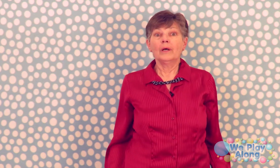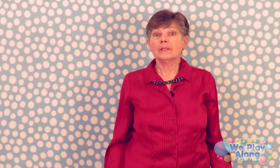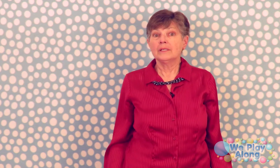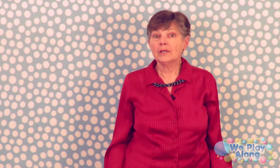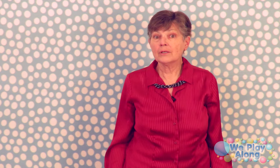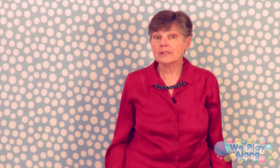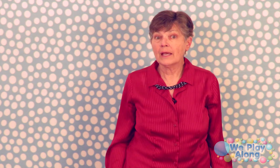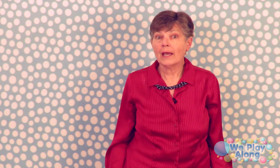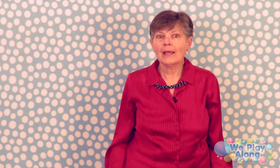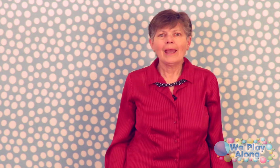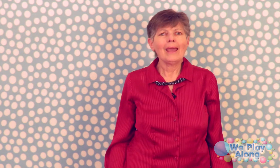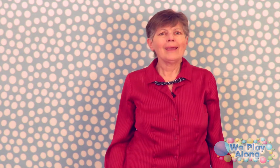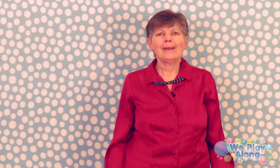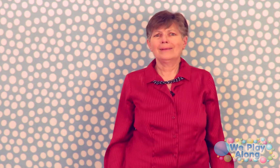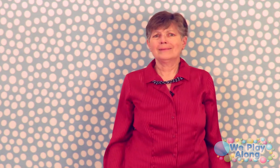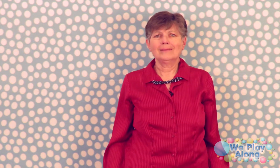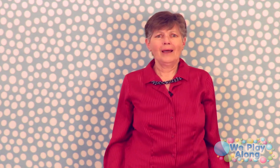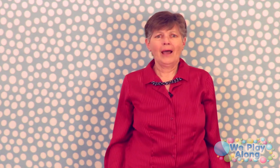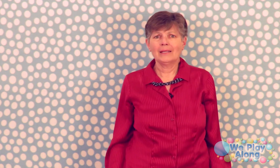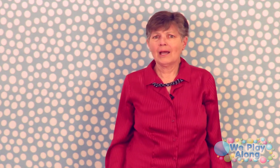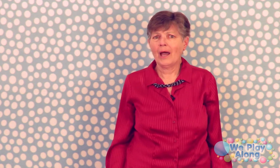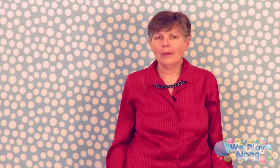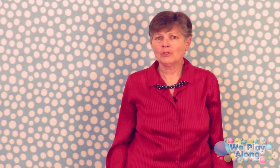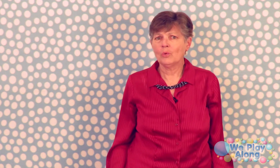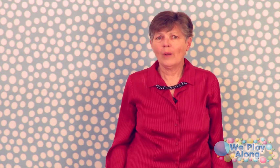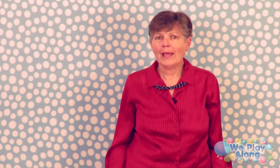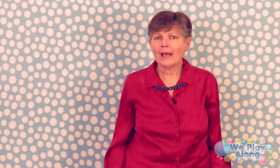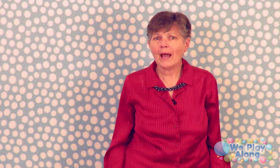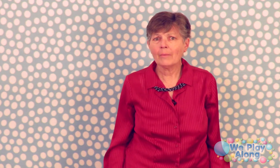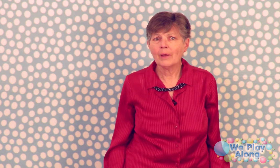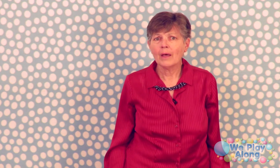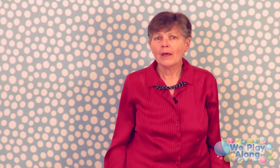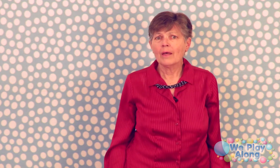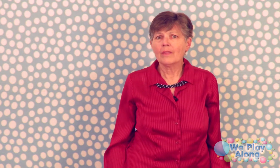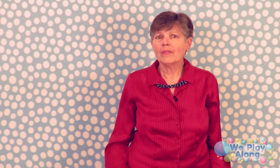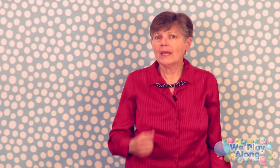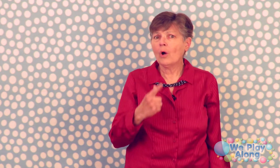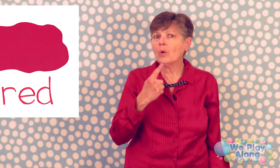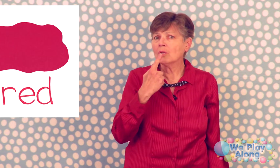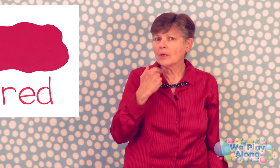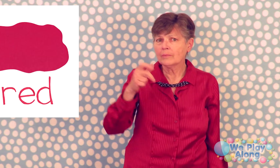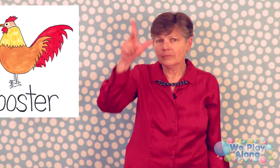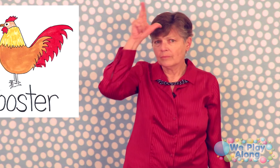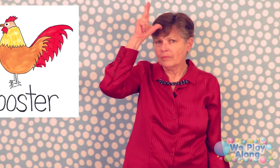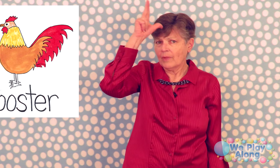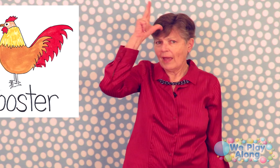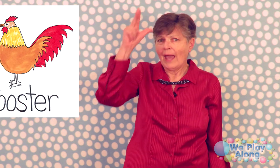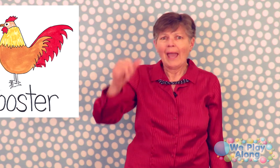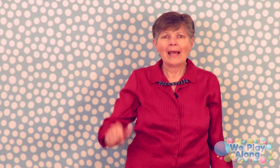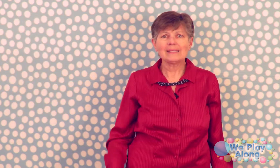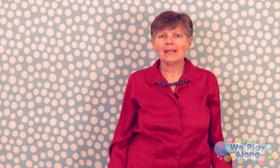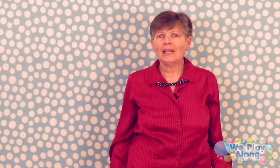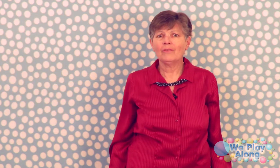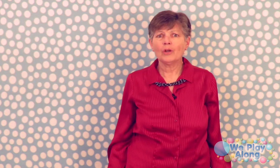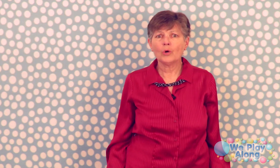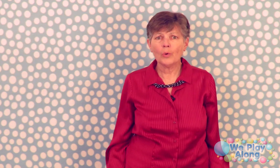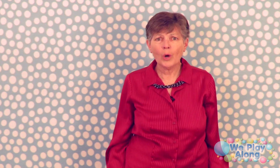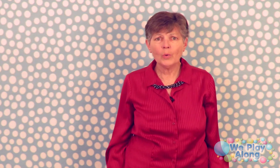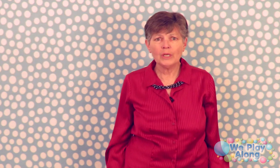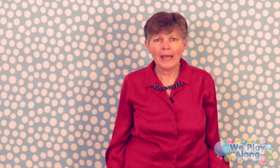Well, Deer said, "It is not time to wake up. The old hasn't even crowed